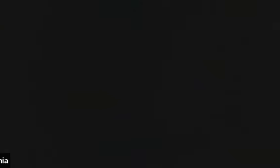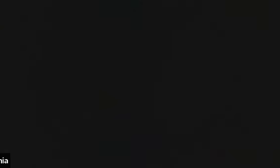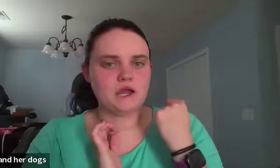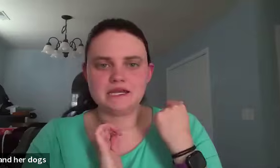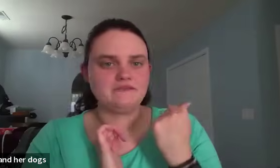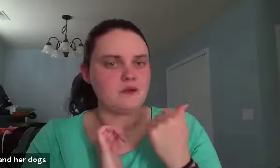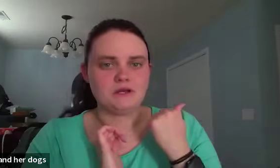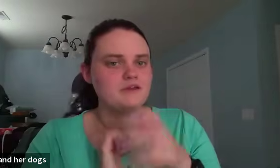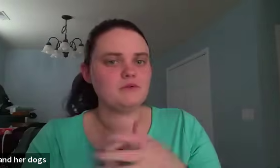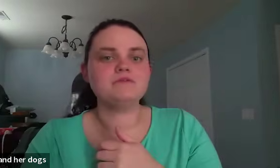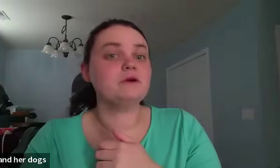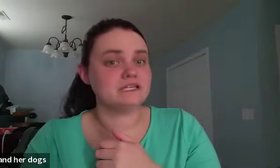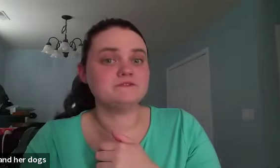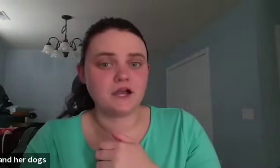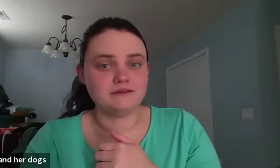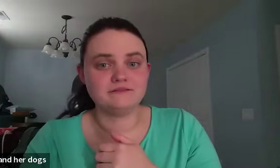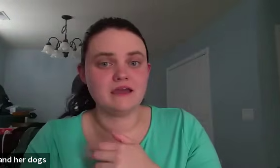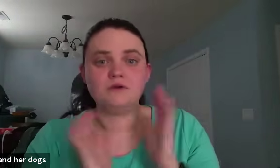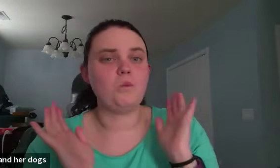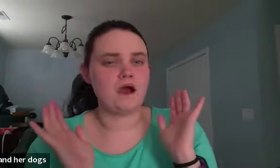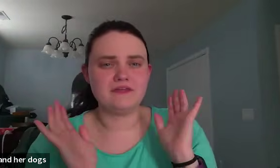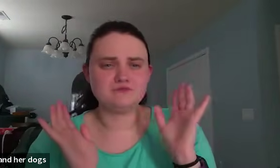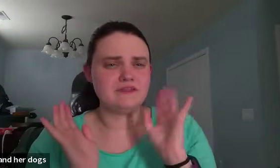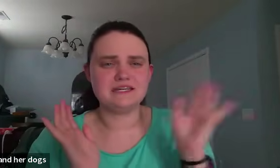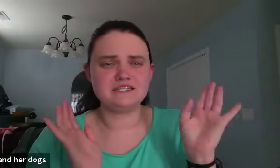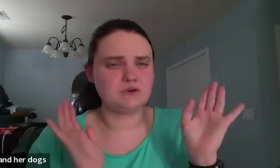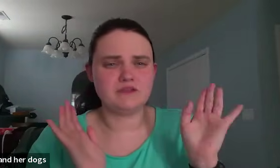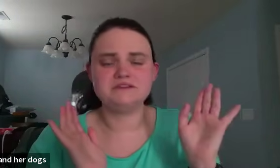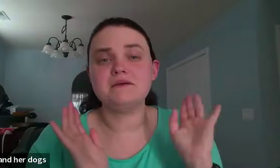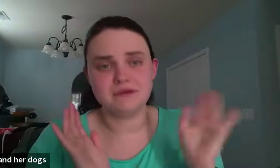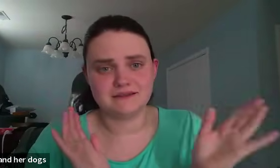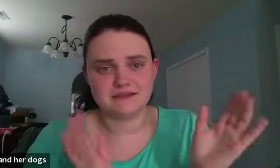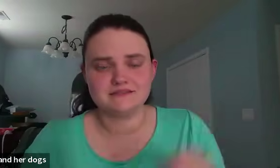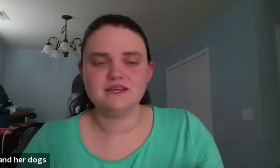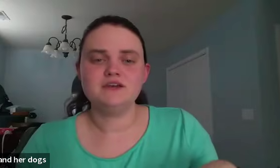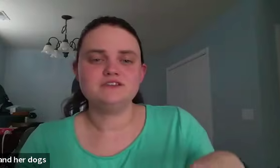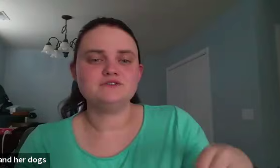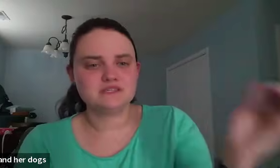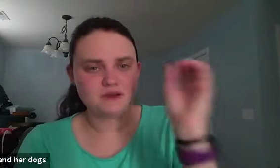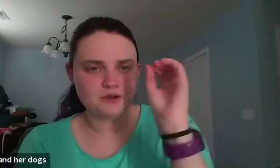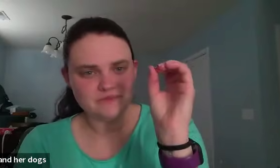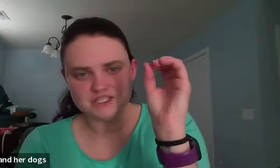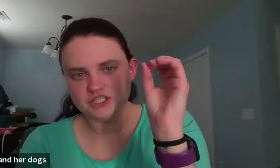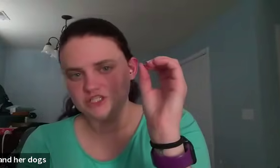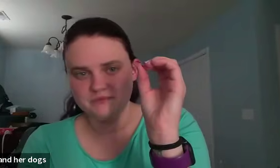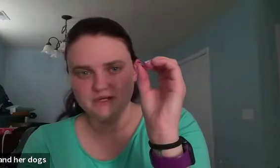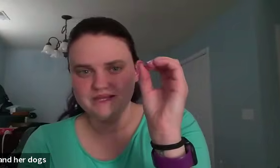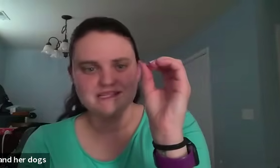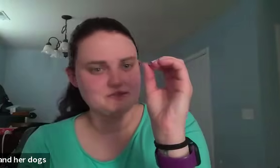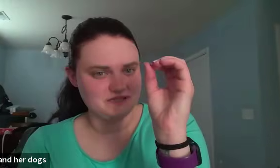just go ahead and get that one out of the way before it gets forgotten. I don't know why that's one that gets ignored all the time, but it does. So zero is just going to be your basic little